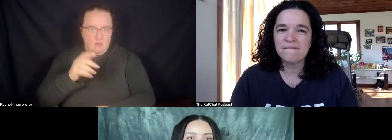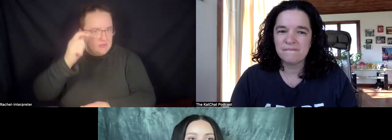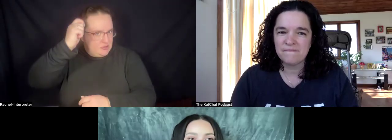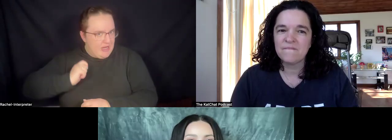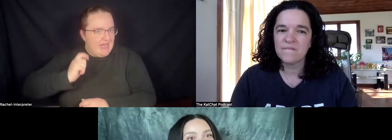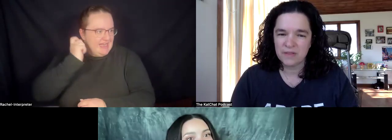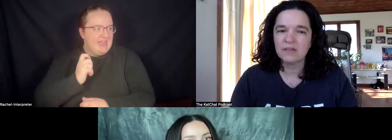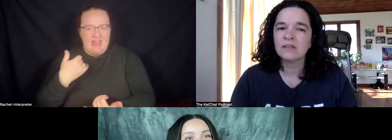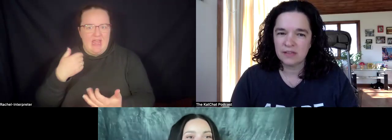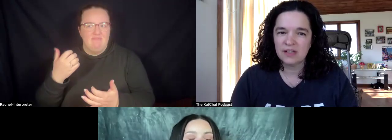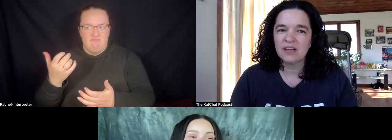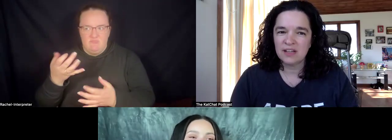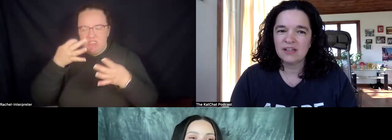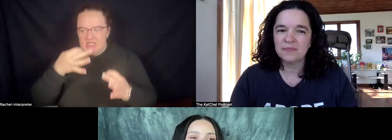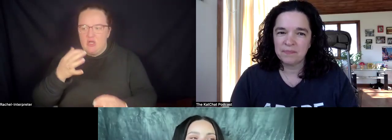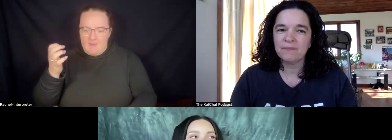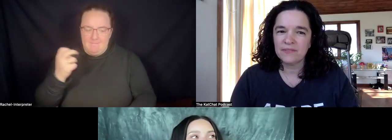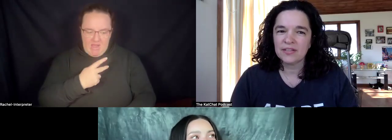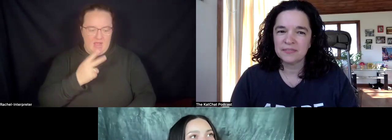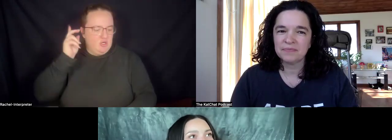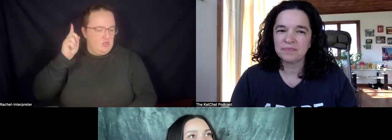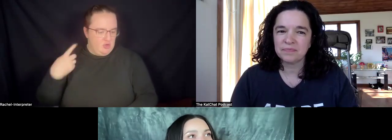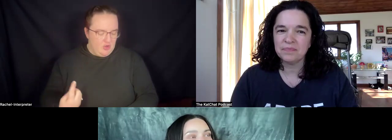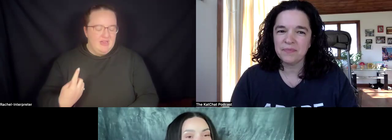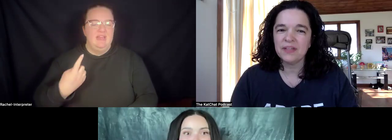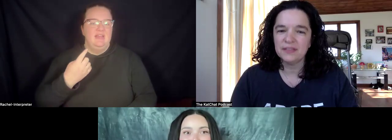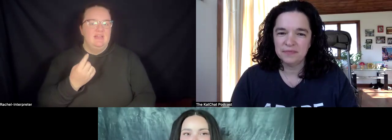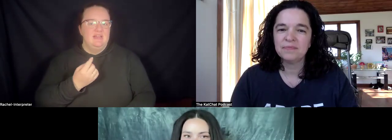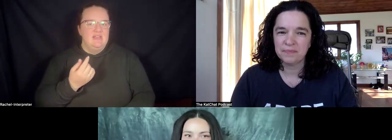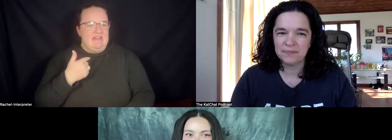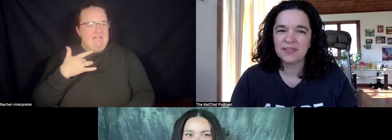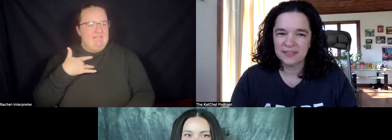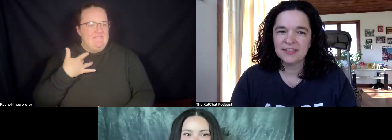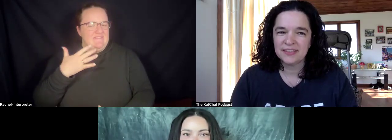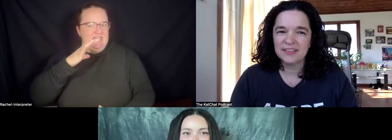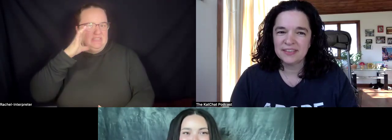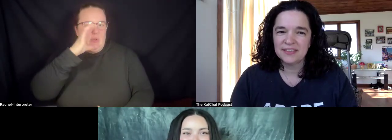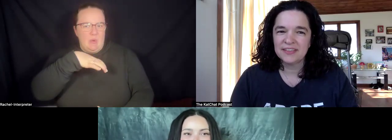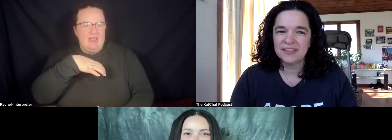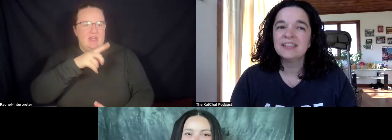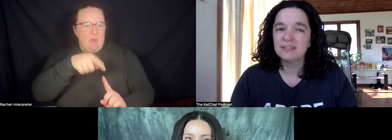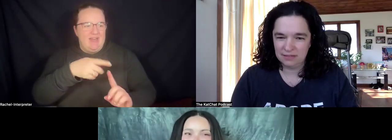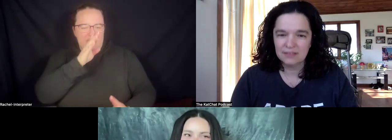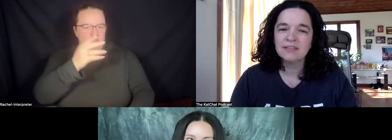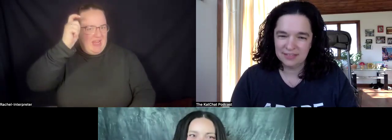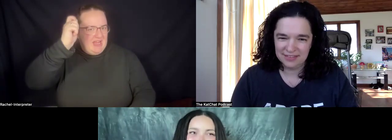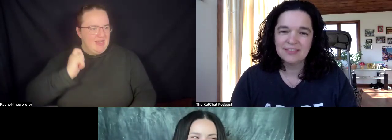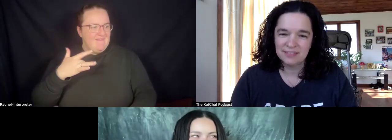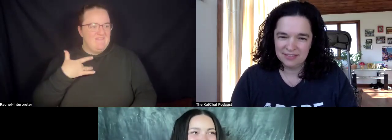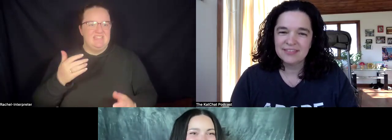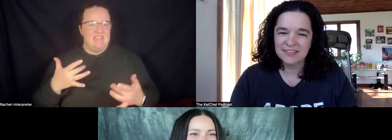yeah, retracting back to going wavy, curly, and I feel strange when my hair is straight. It feels very